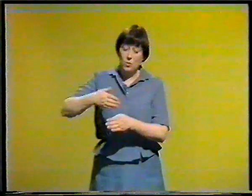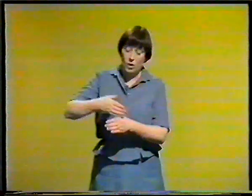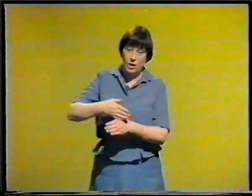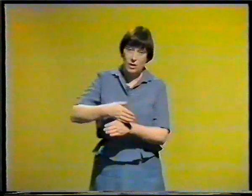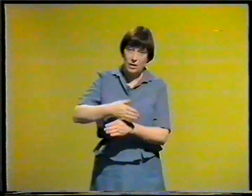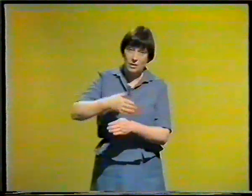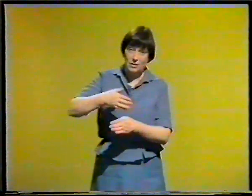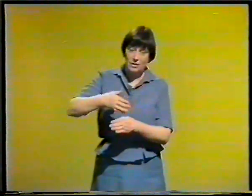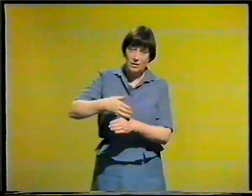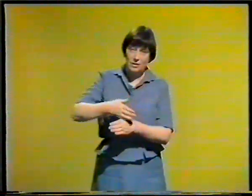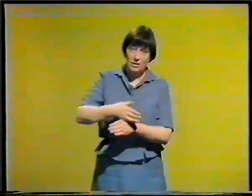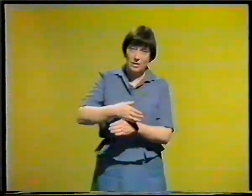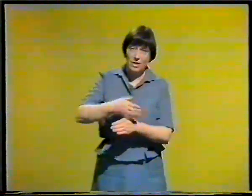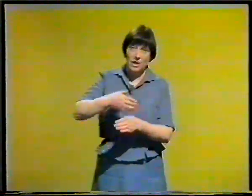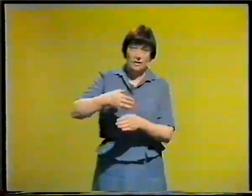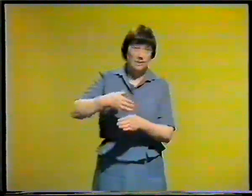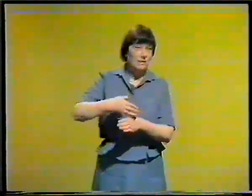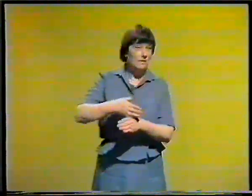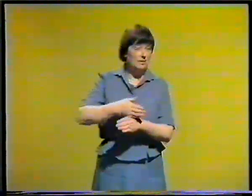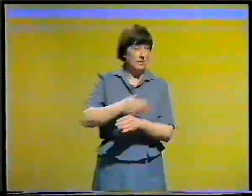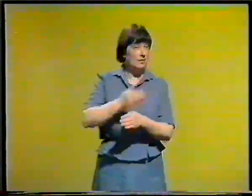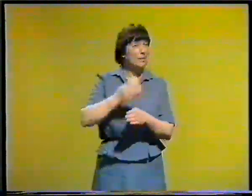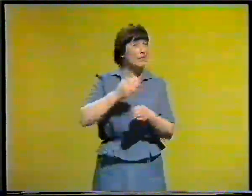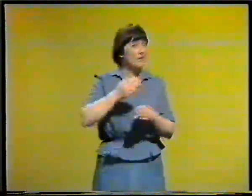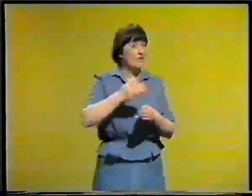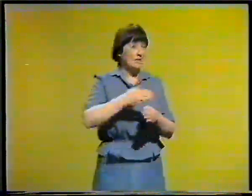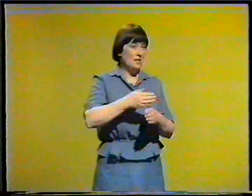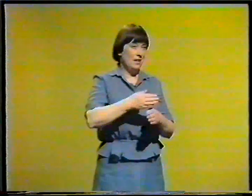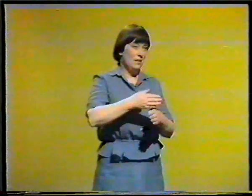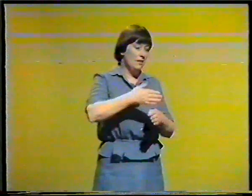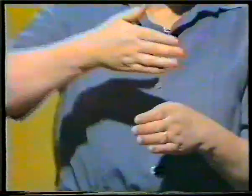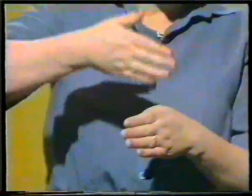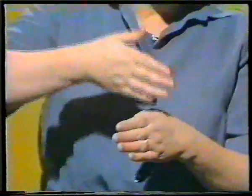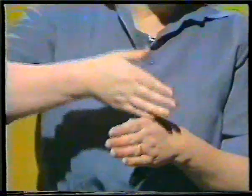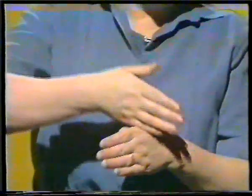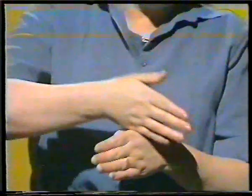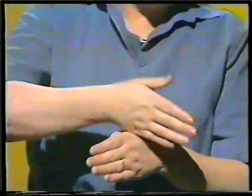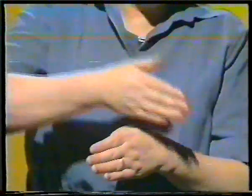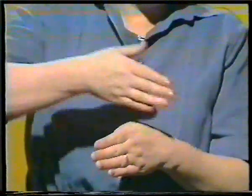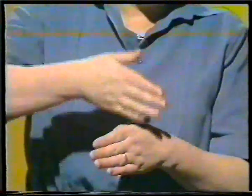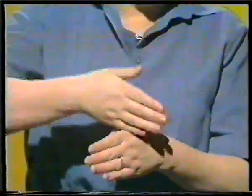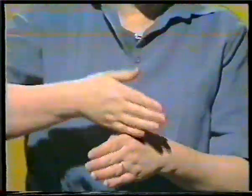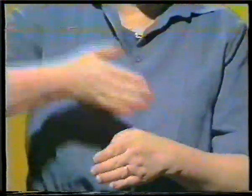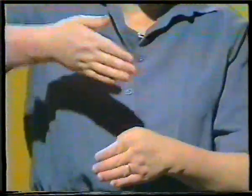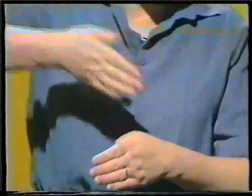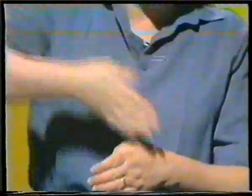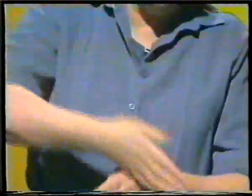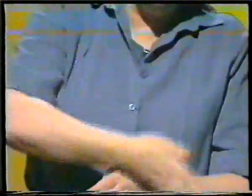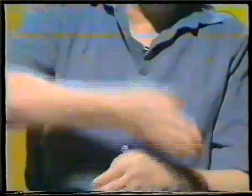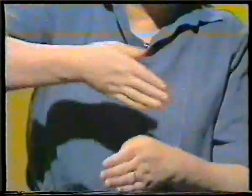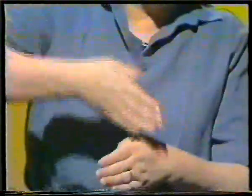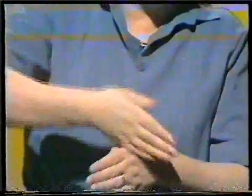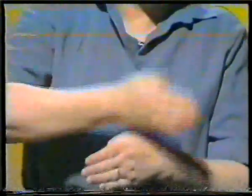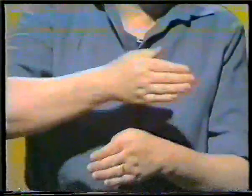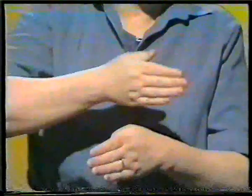To work, again, in this sign, to work, you can indicate hard work